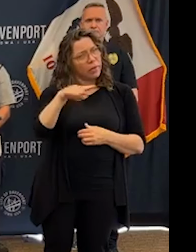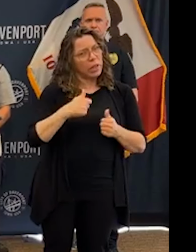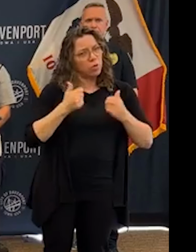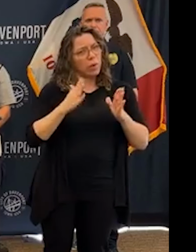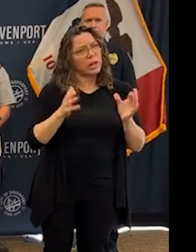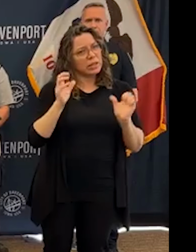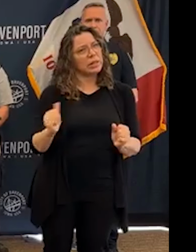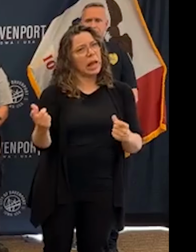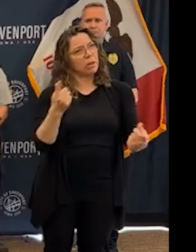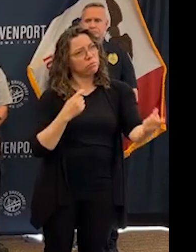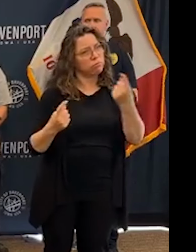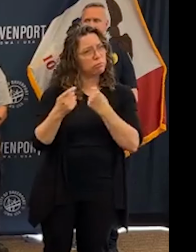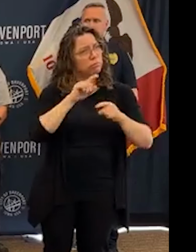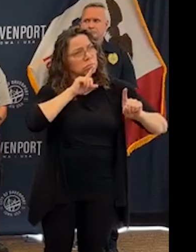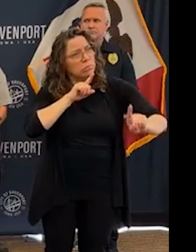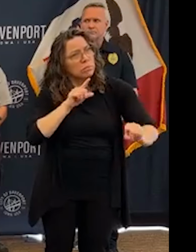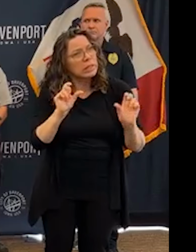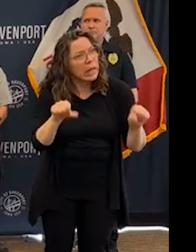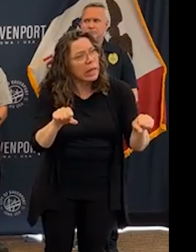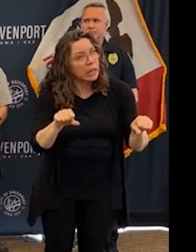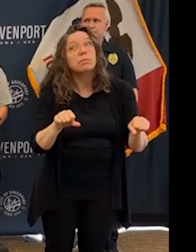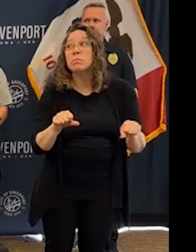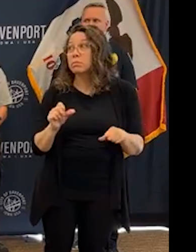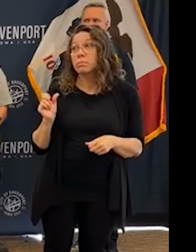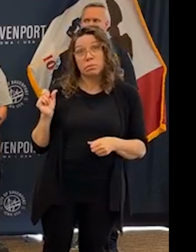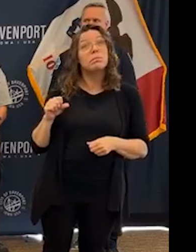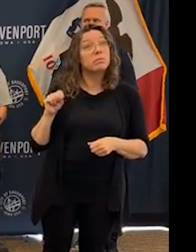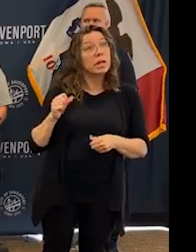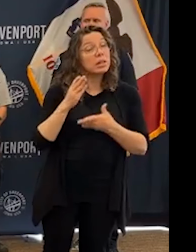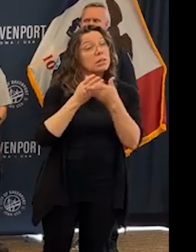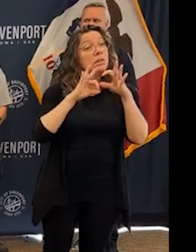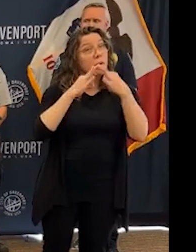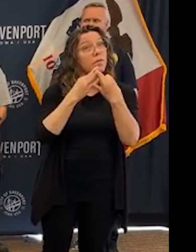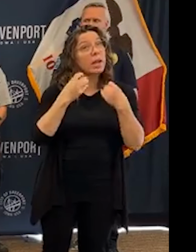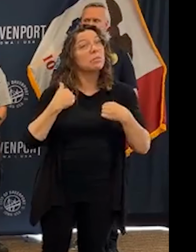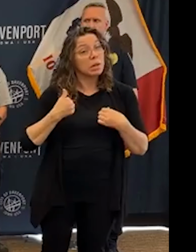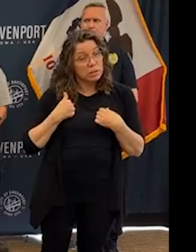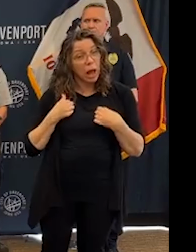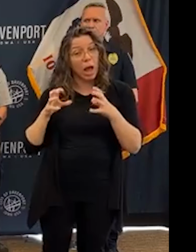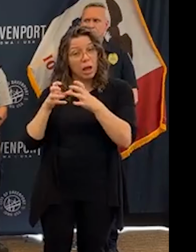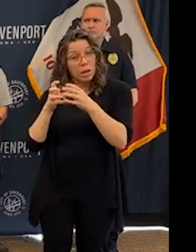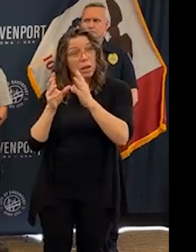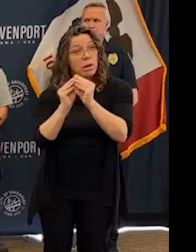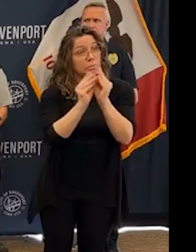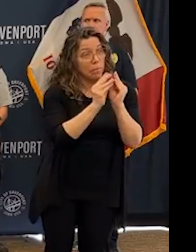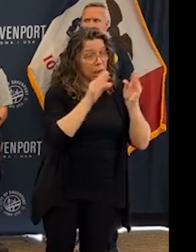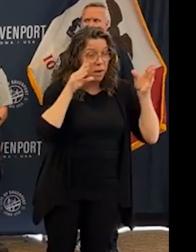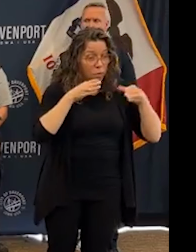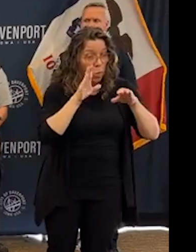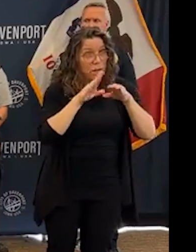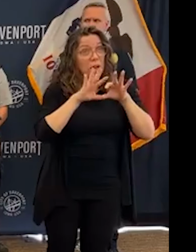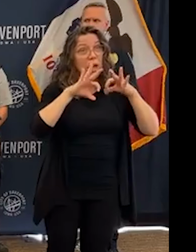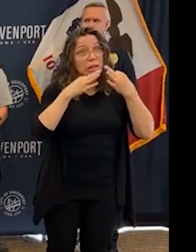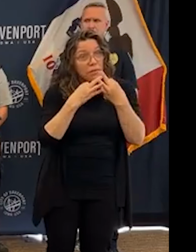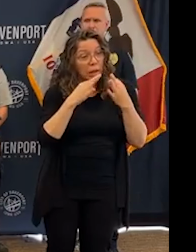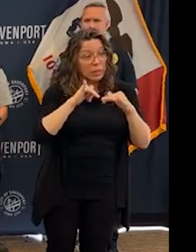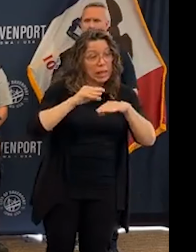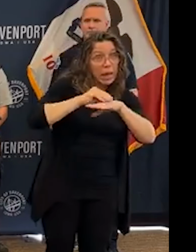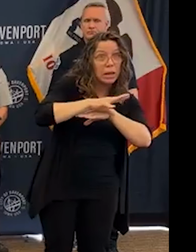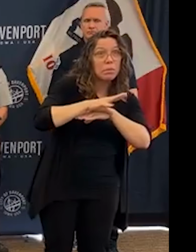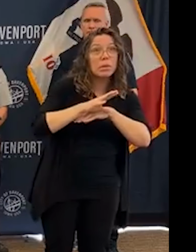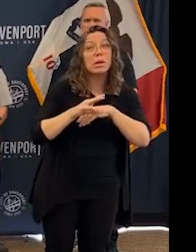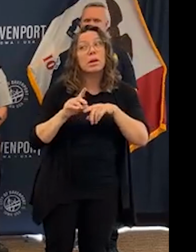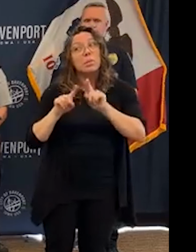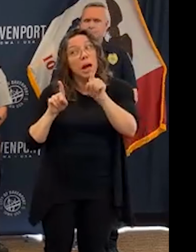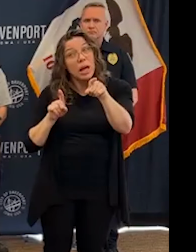to you? I've met with families, and that's who the focus is on. But there's more than just the families